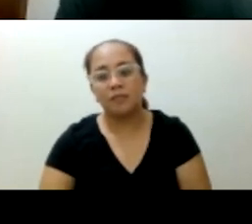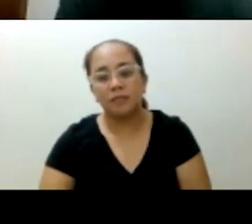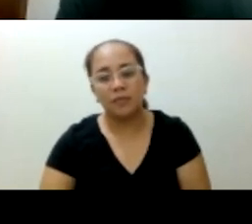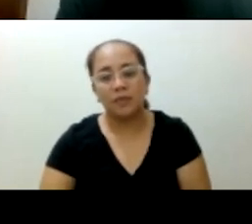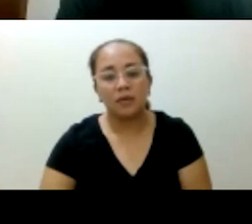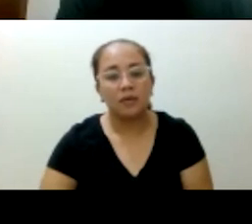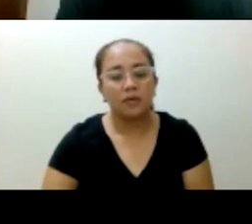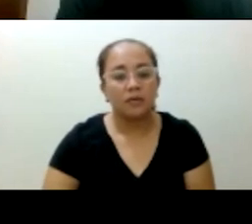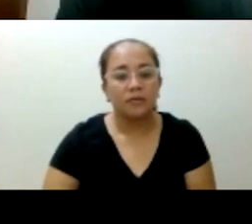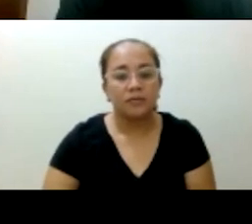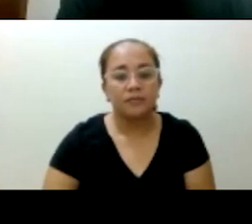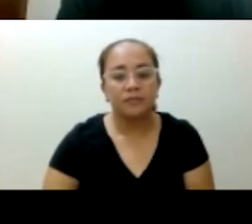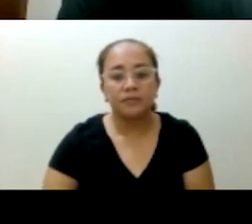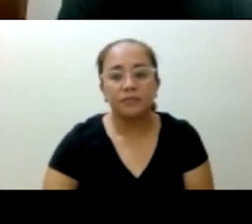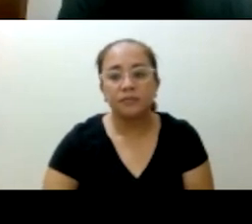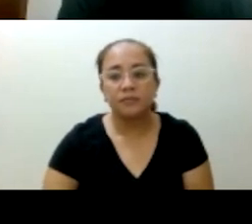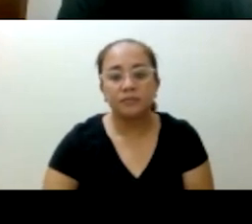Oops.